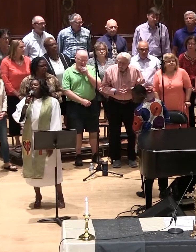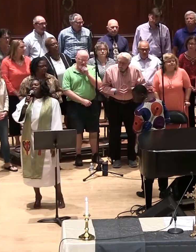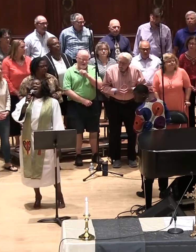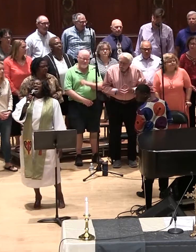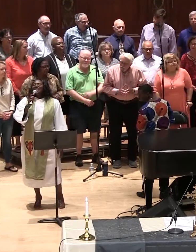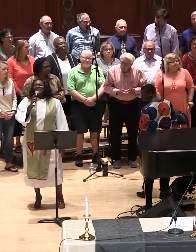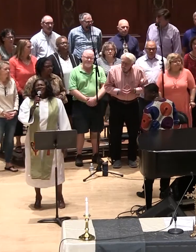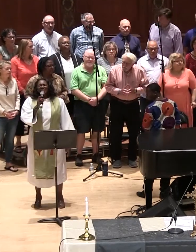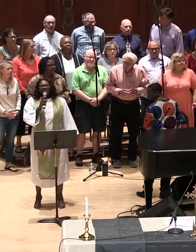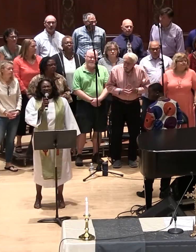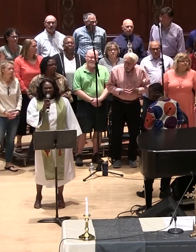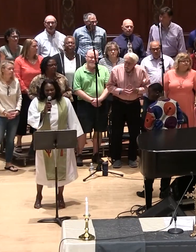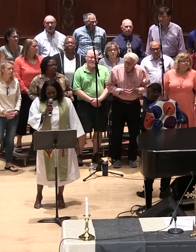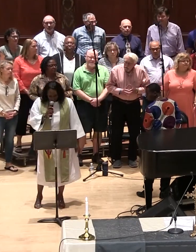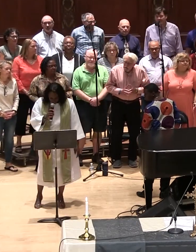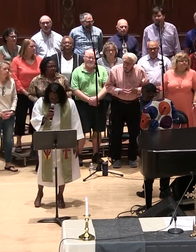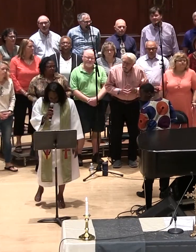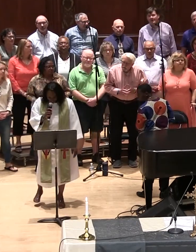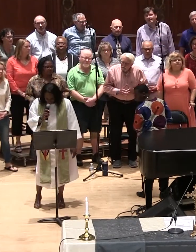the strength I need.